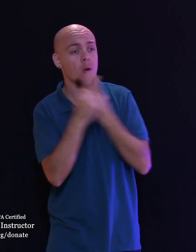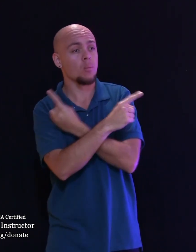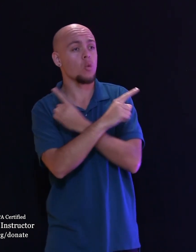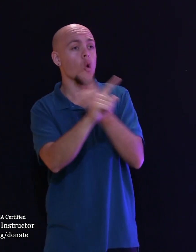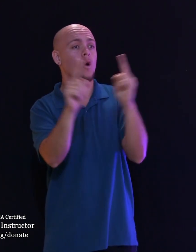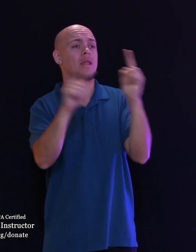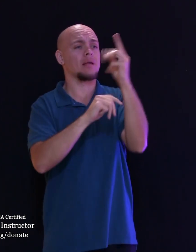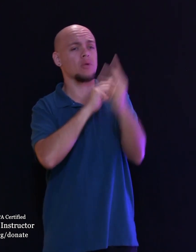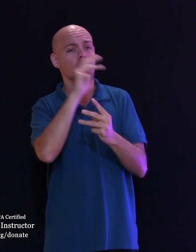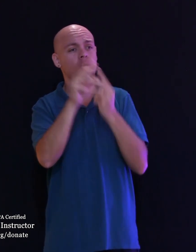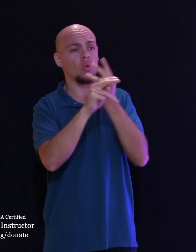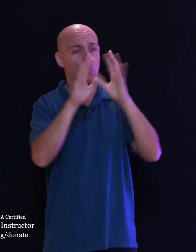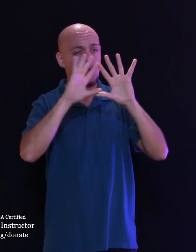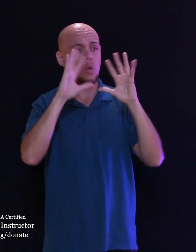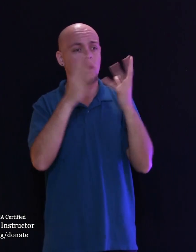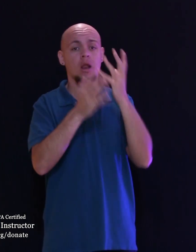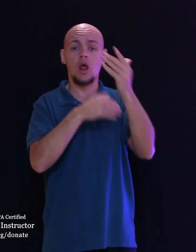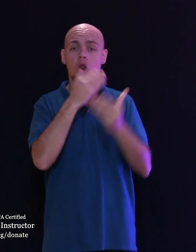endure